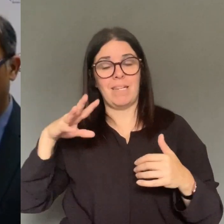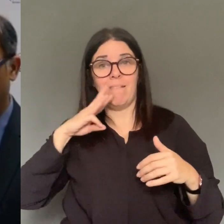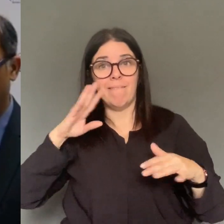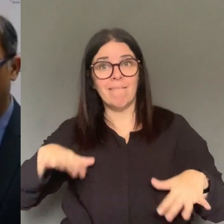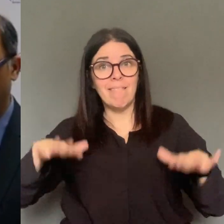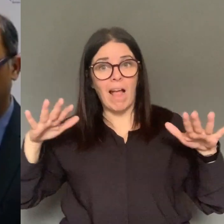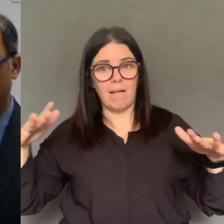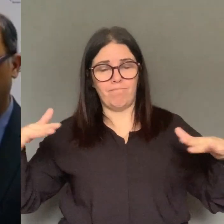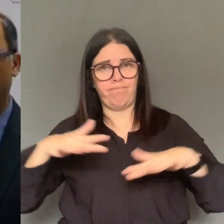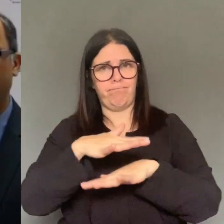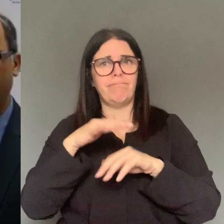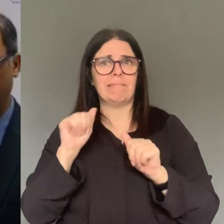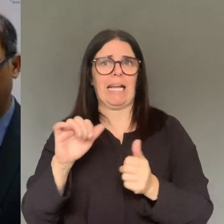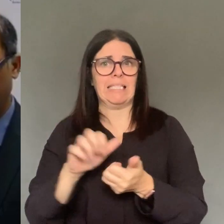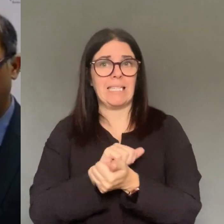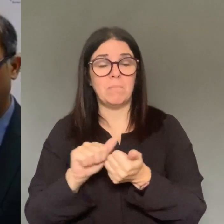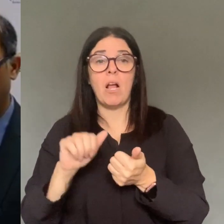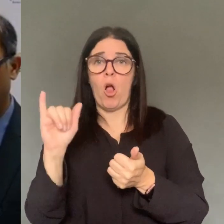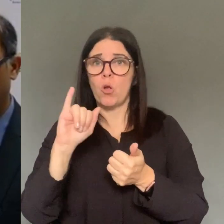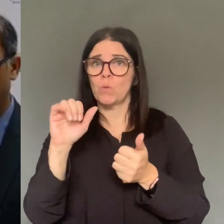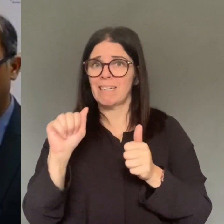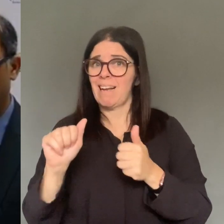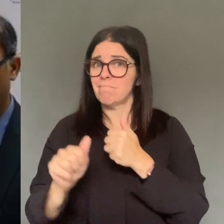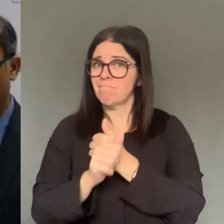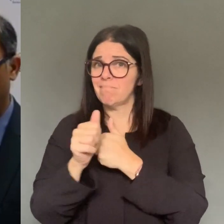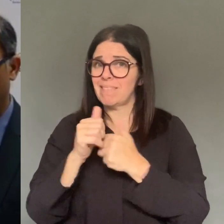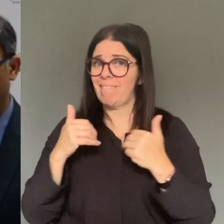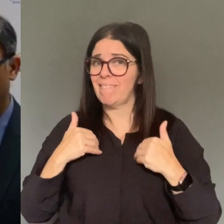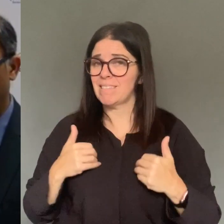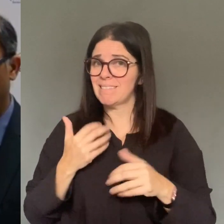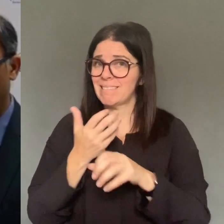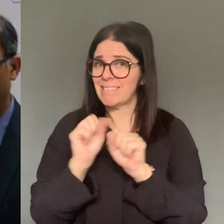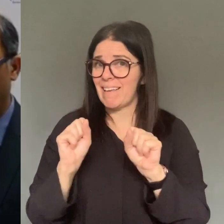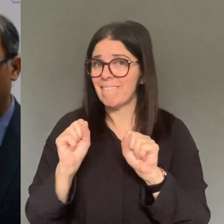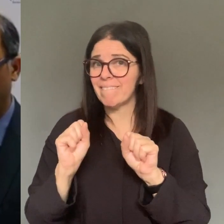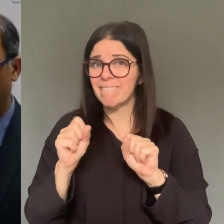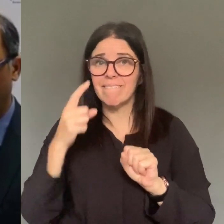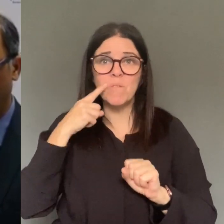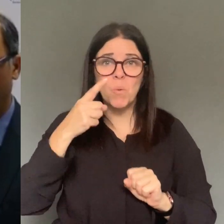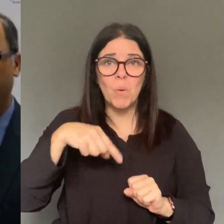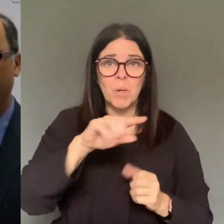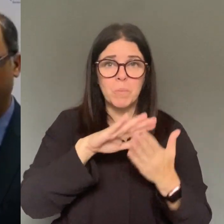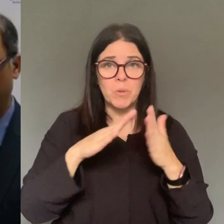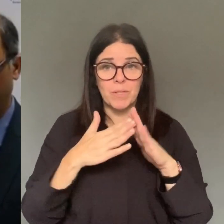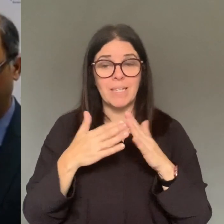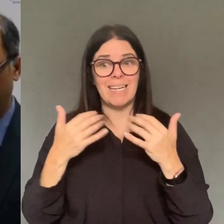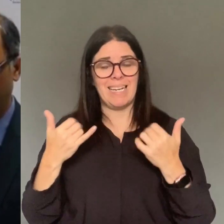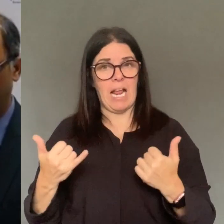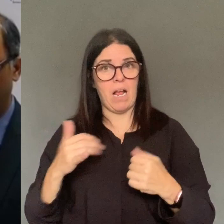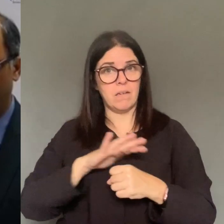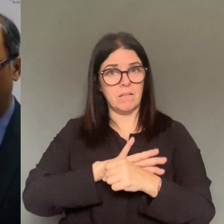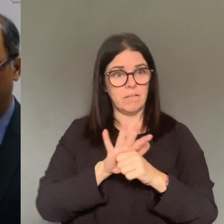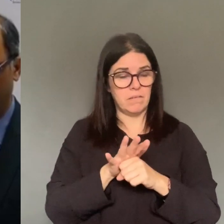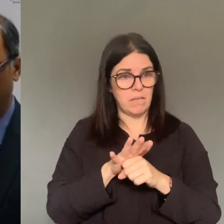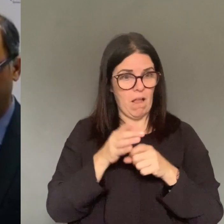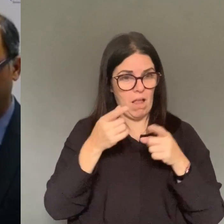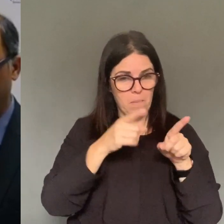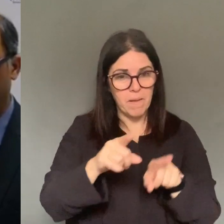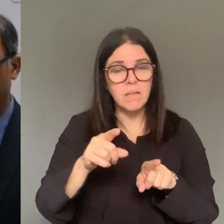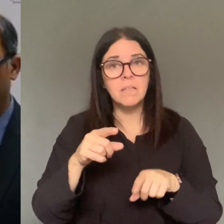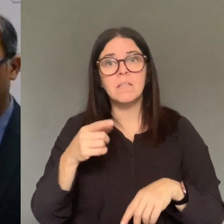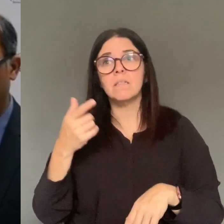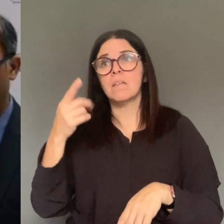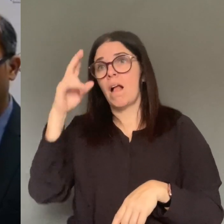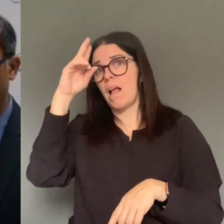flooding. Both Lake Erie and Lake St. Clair have started off April with record-breaking high water levels. Floods can cause